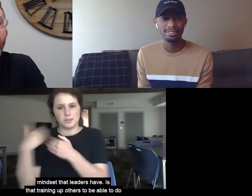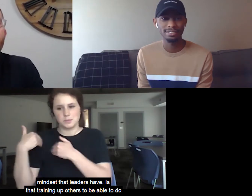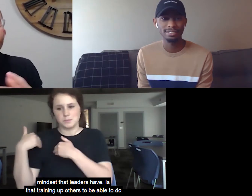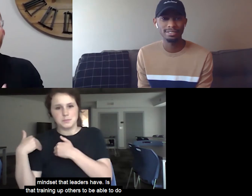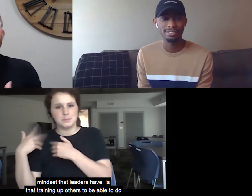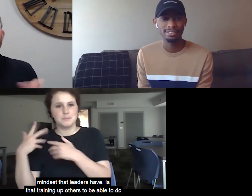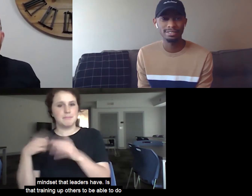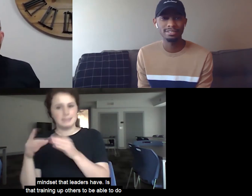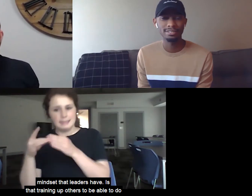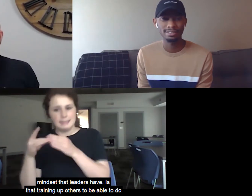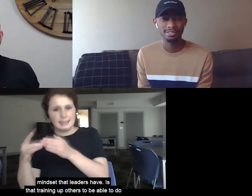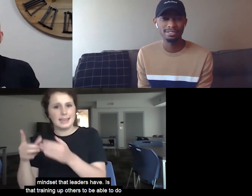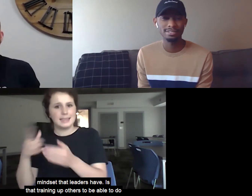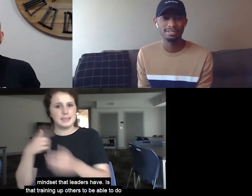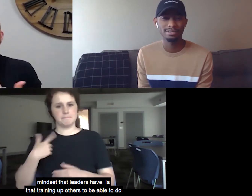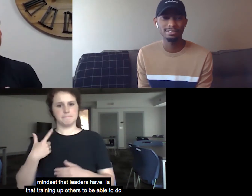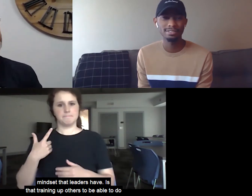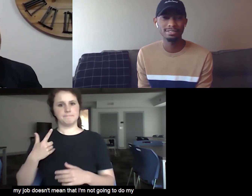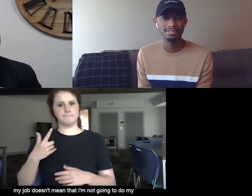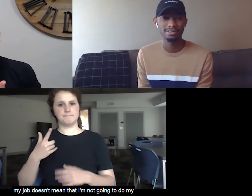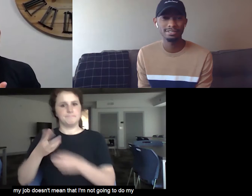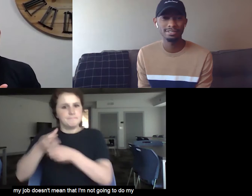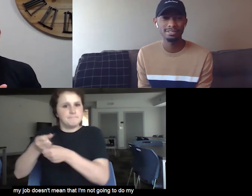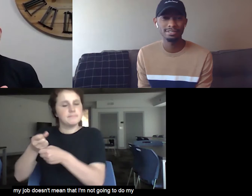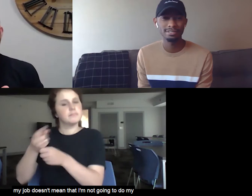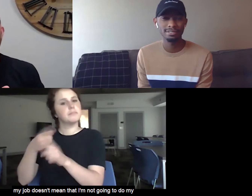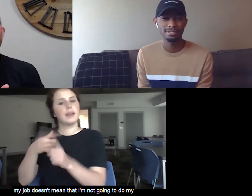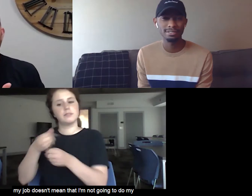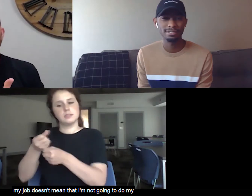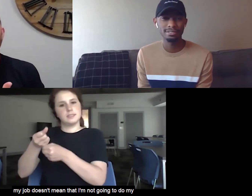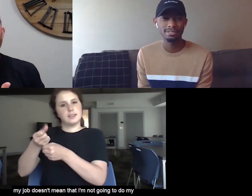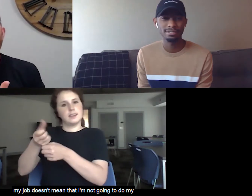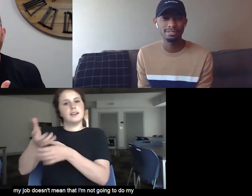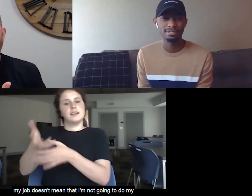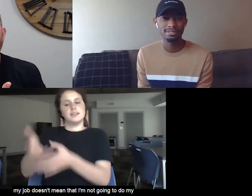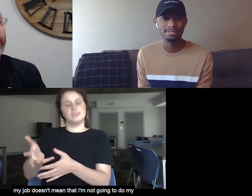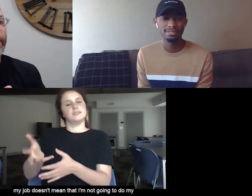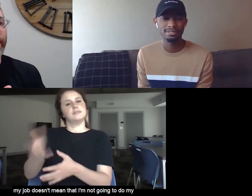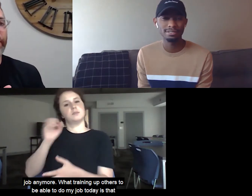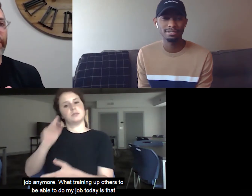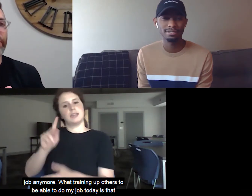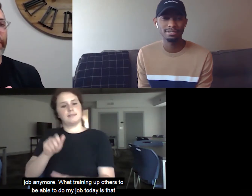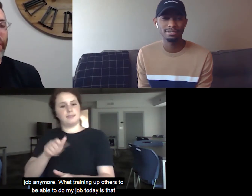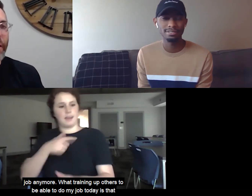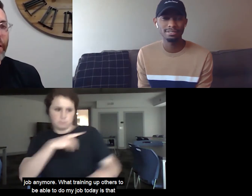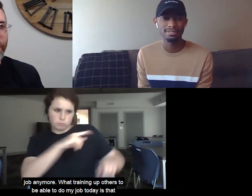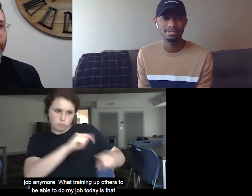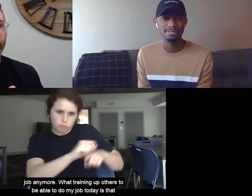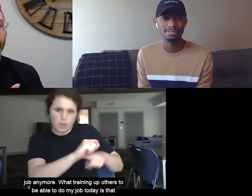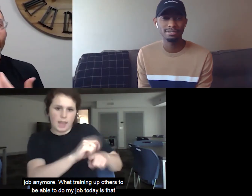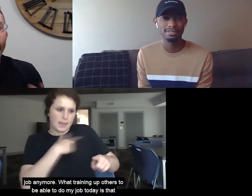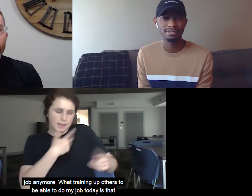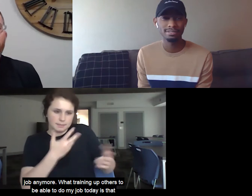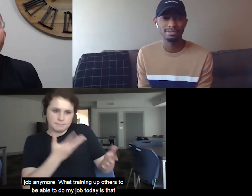to have, is that training up others to be able to do my job doesn't mean that I'm not going to do my job